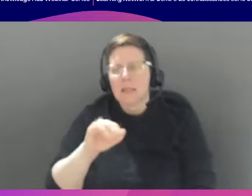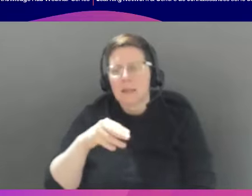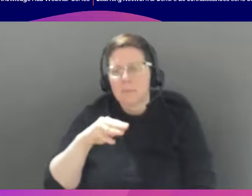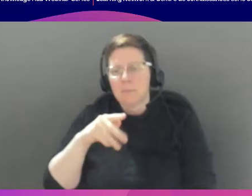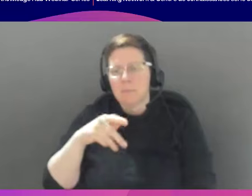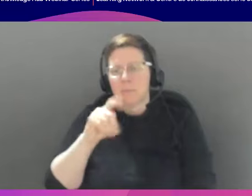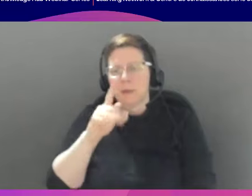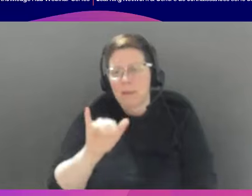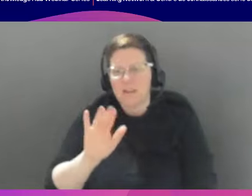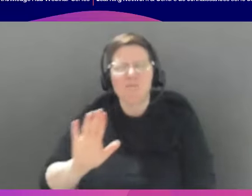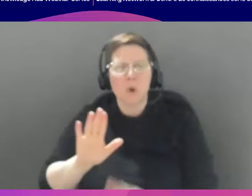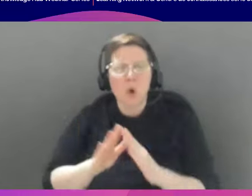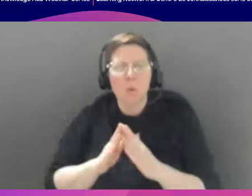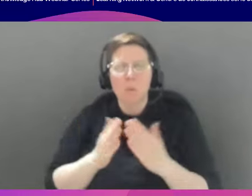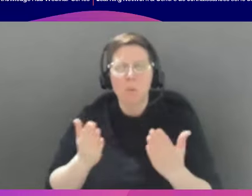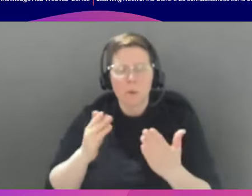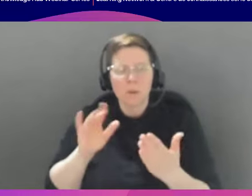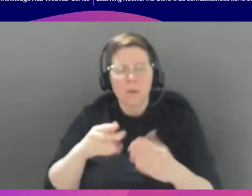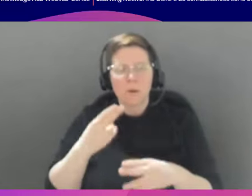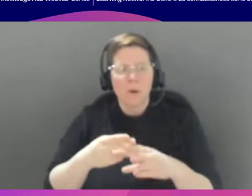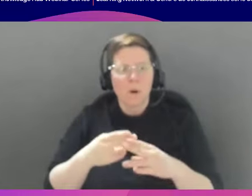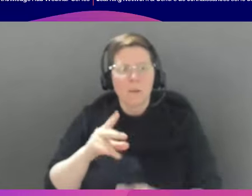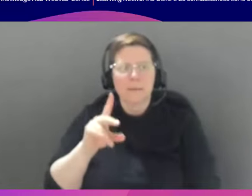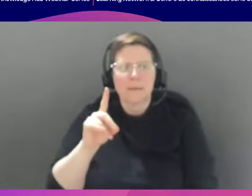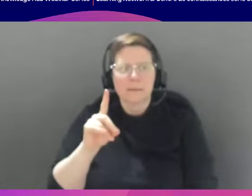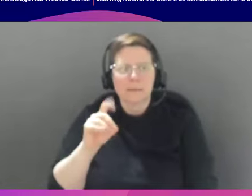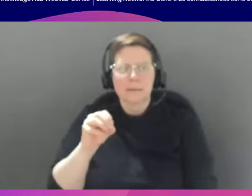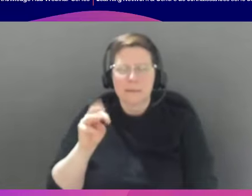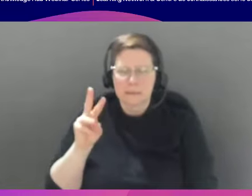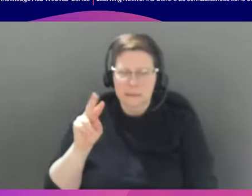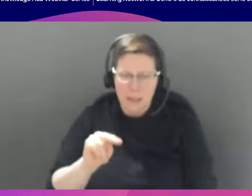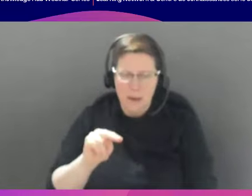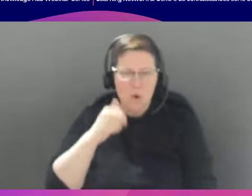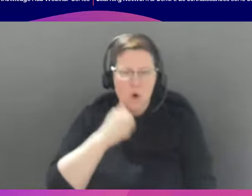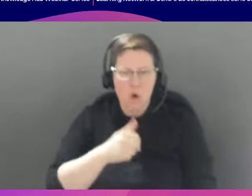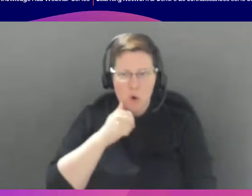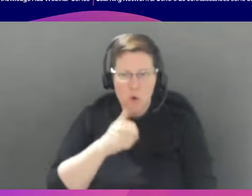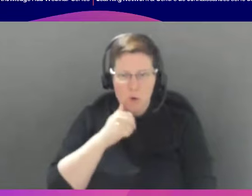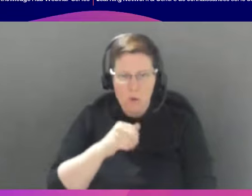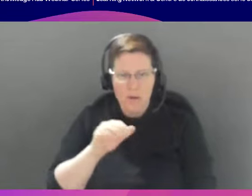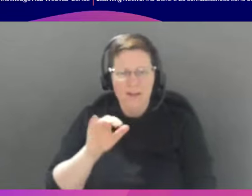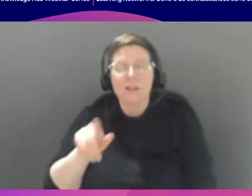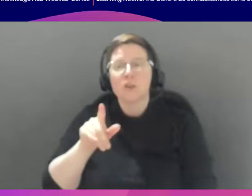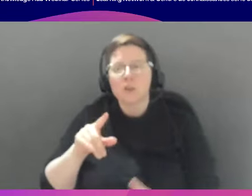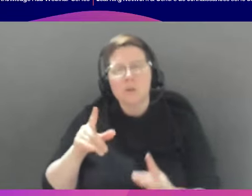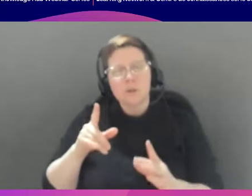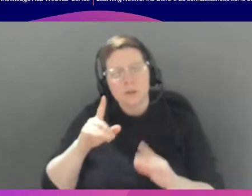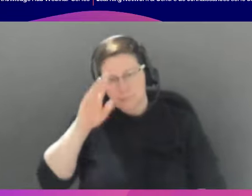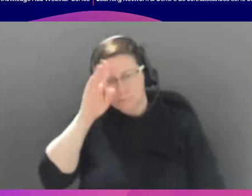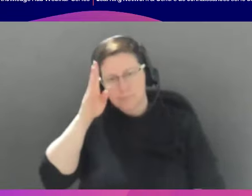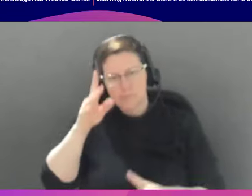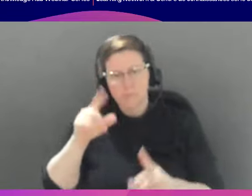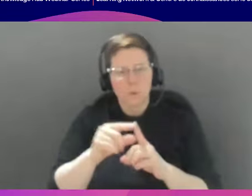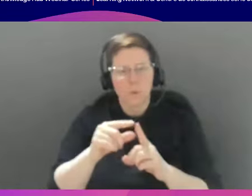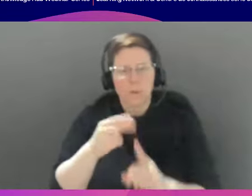In her book, Down Girl, The Logic of Misogyny, Kate Mann coined the term himpathy to describe